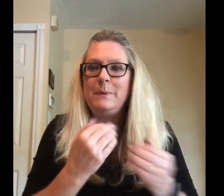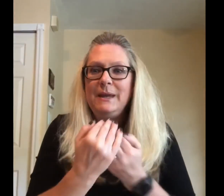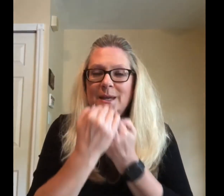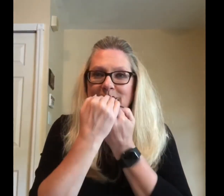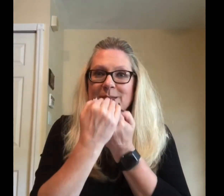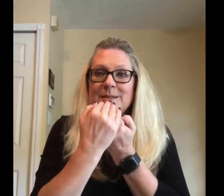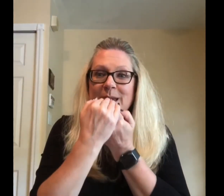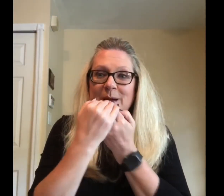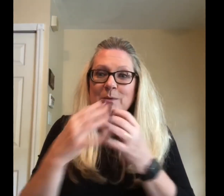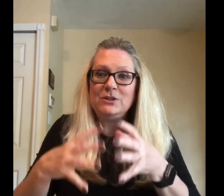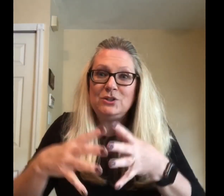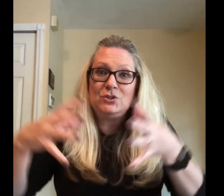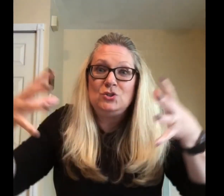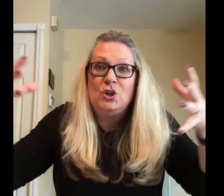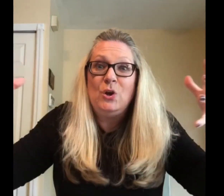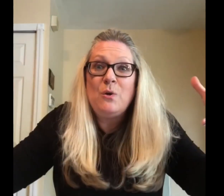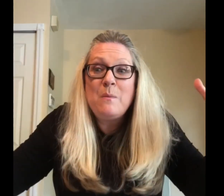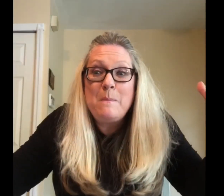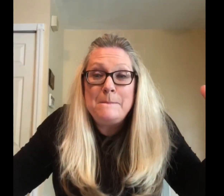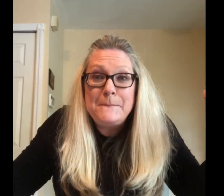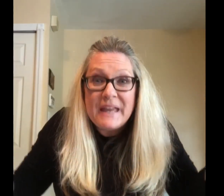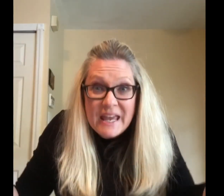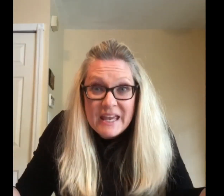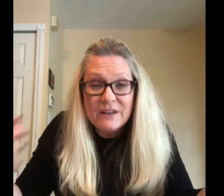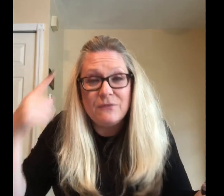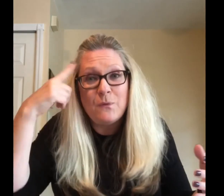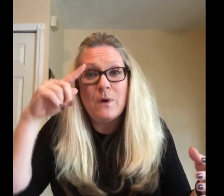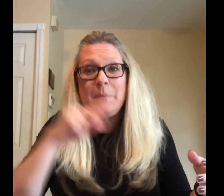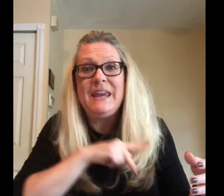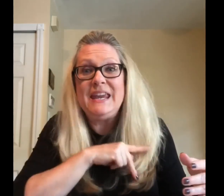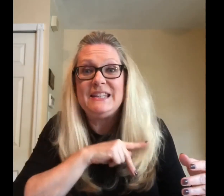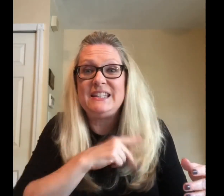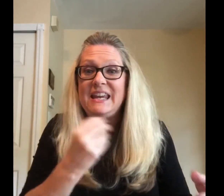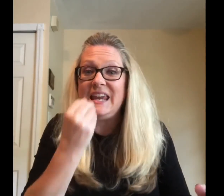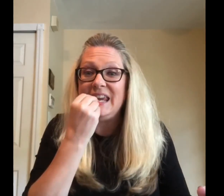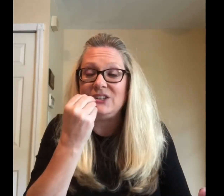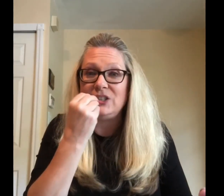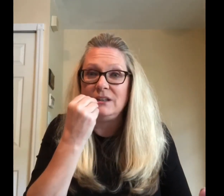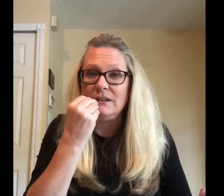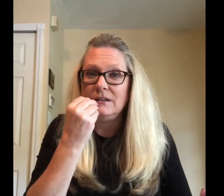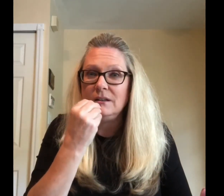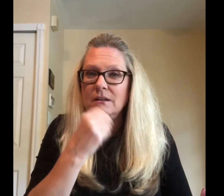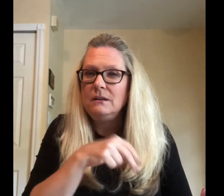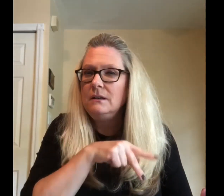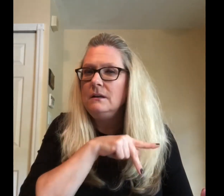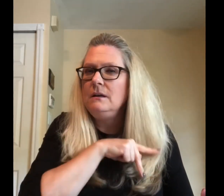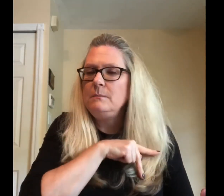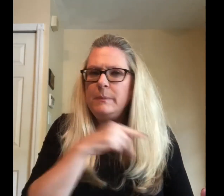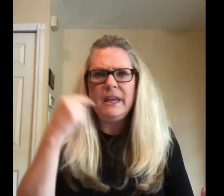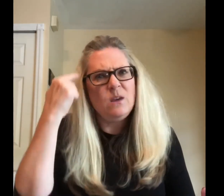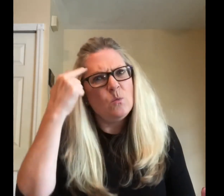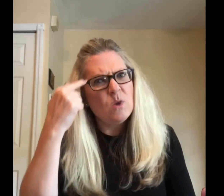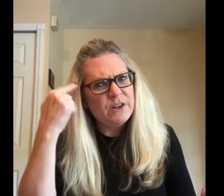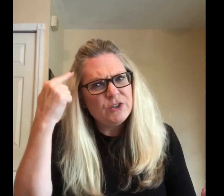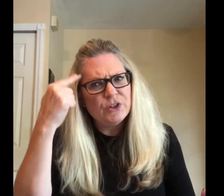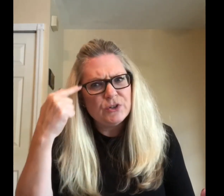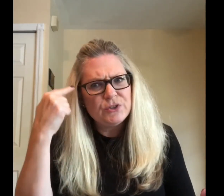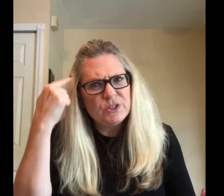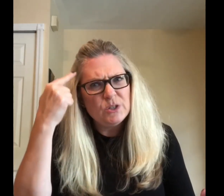Pete's sandwich is too big for Pete to eat. Pete wonders